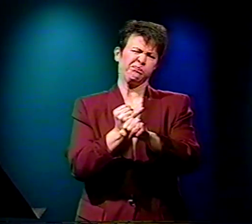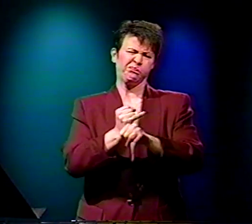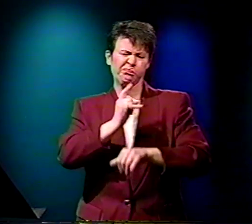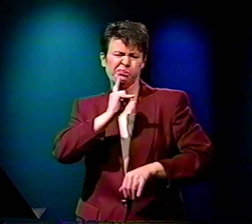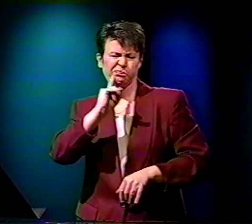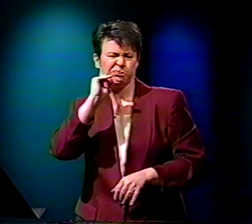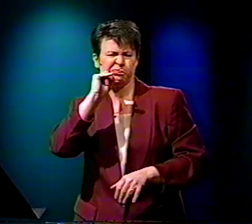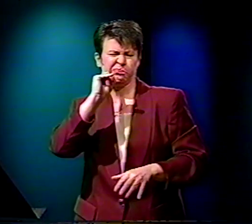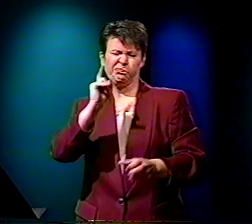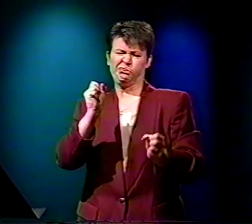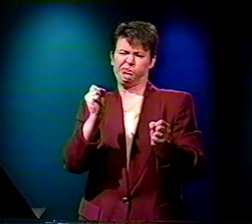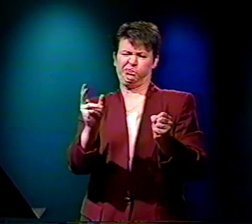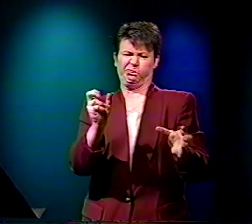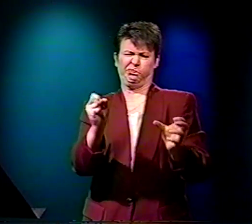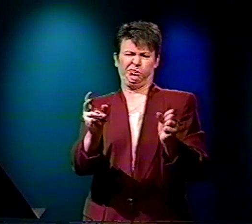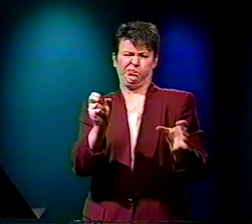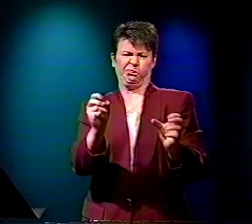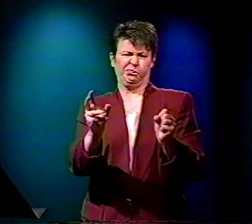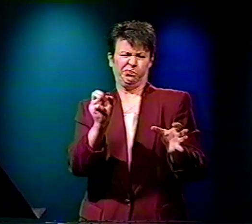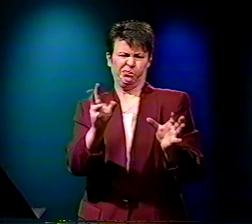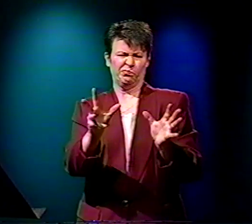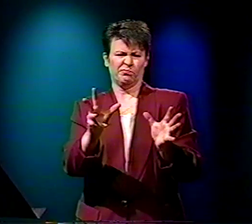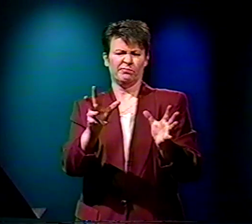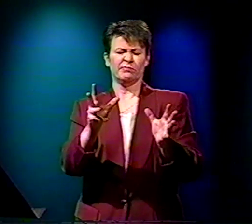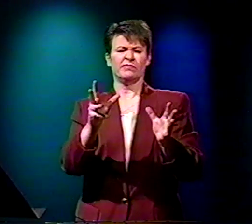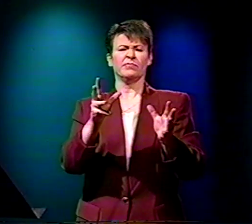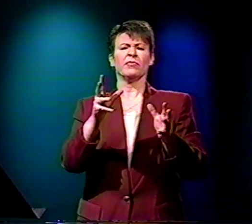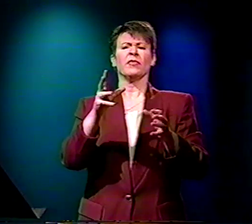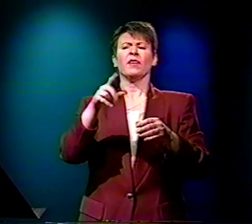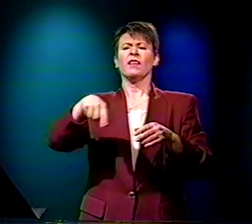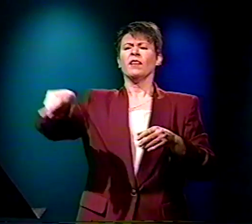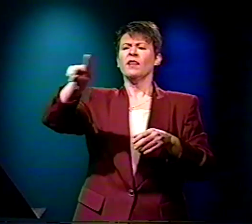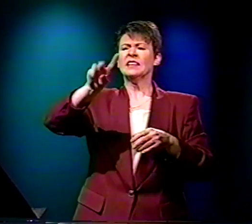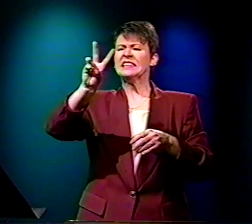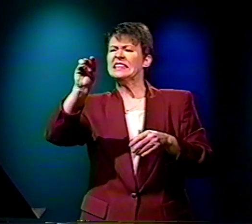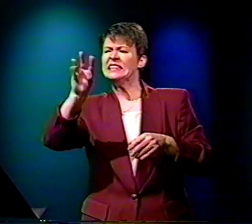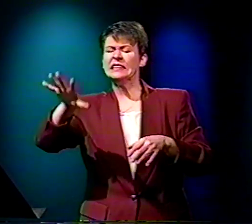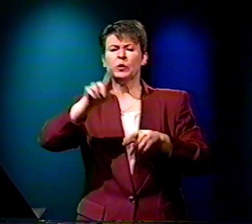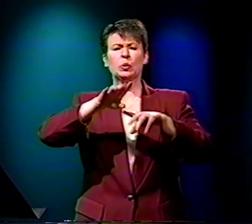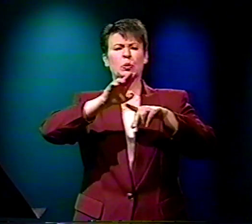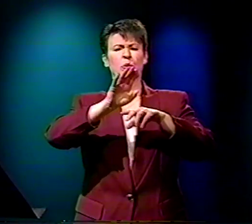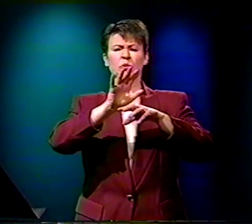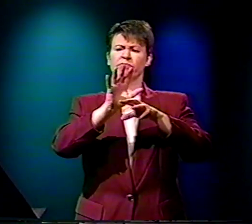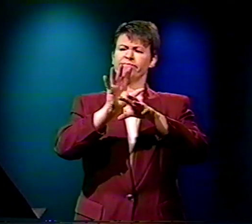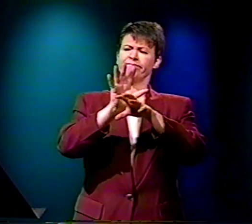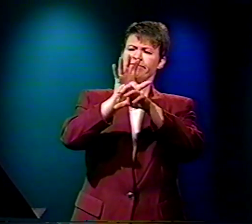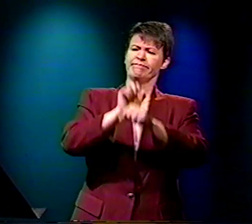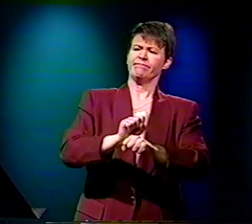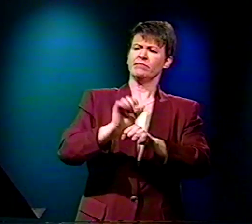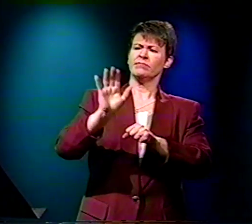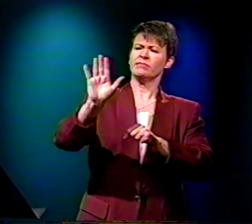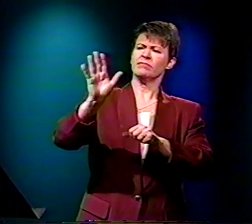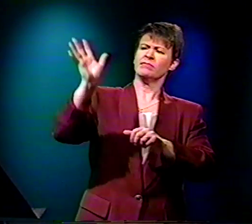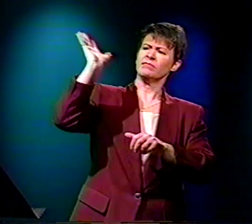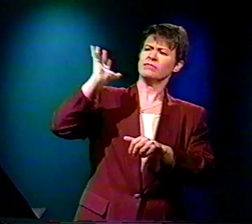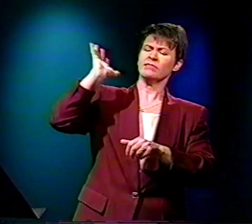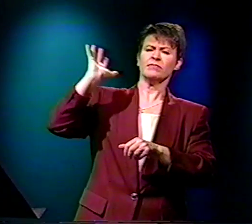if they're older, in 40s or 50s, and it's their total experience was at the residential school using ASL. And the older person